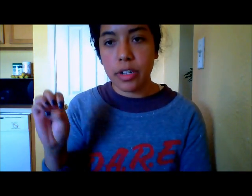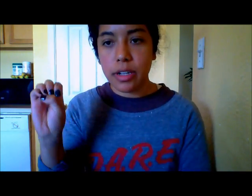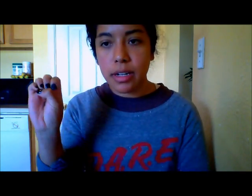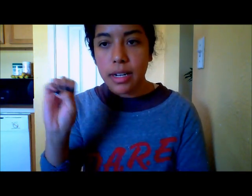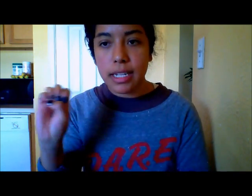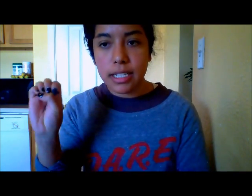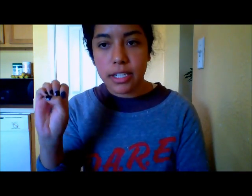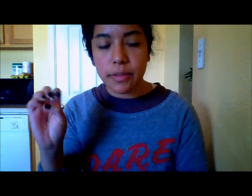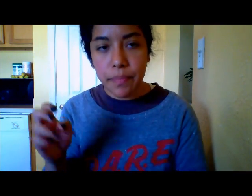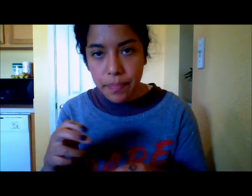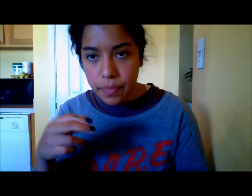for Easter.